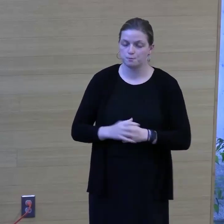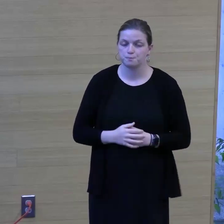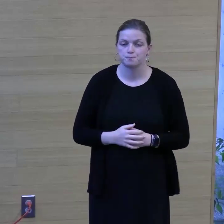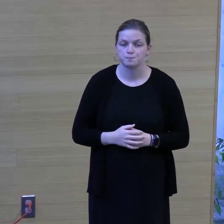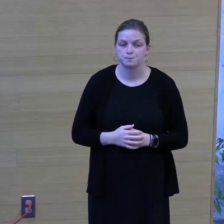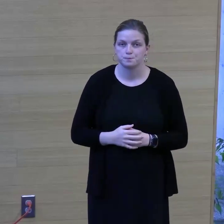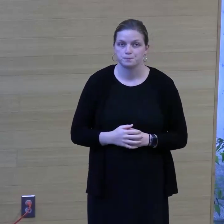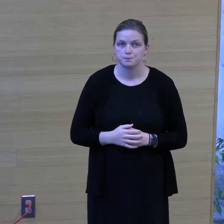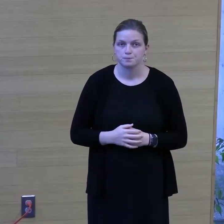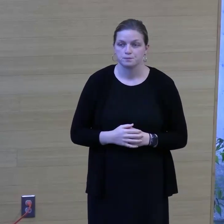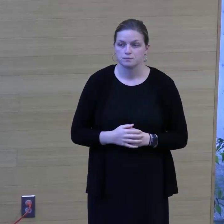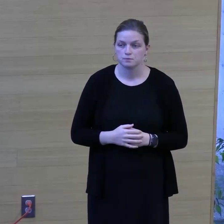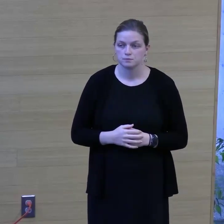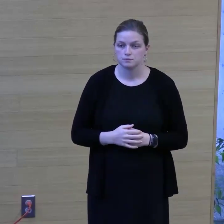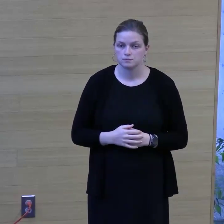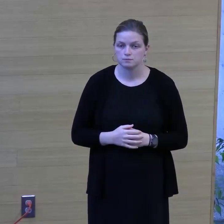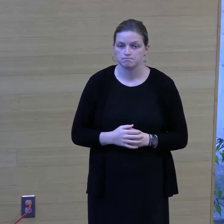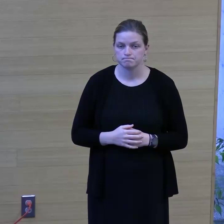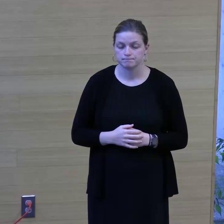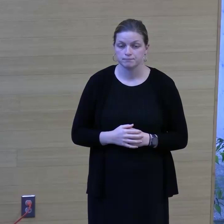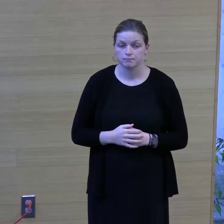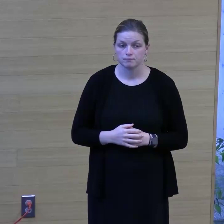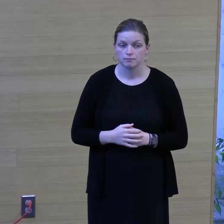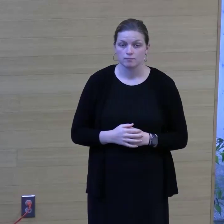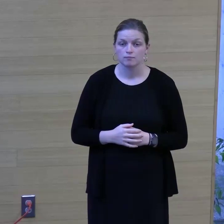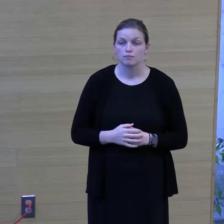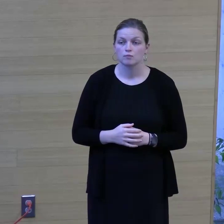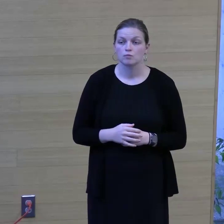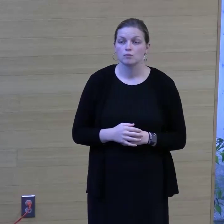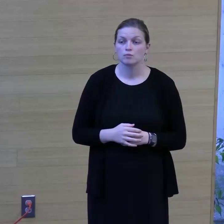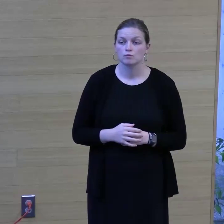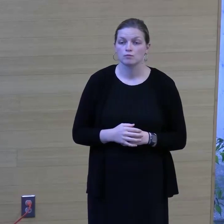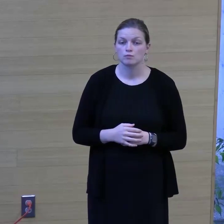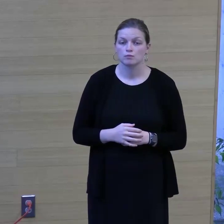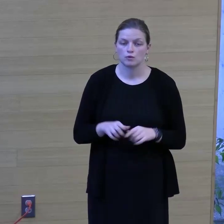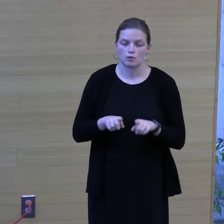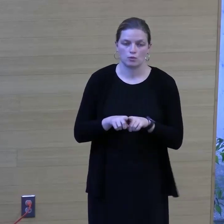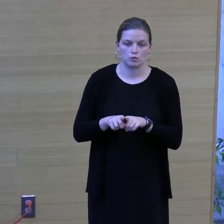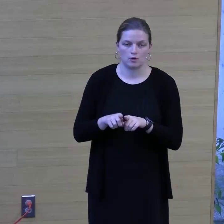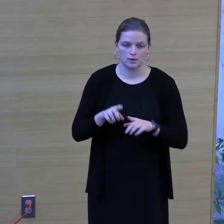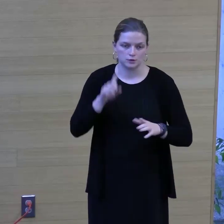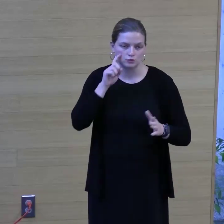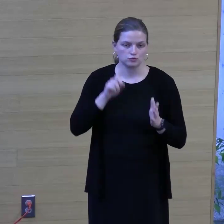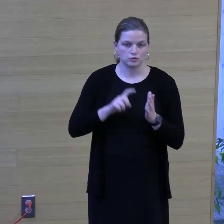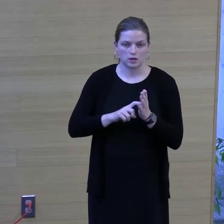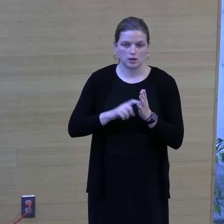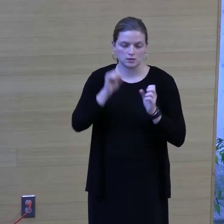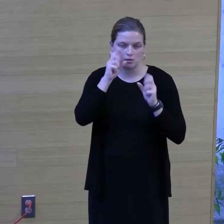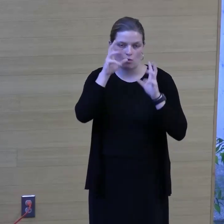And I would not do justice if I didn't recognize the stellar, the wonderful Lurie